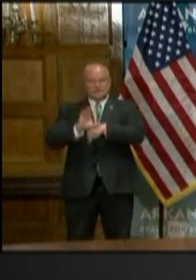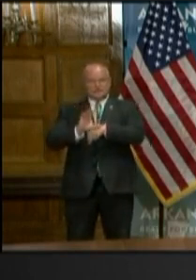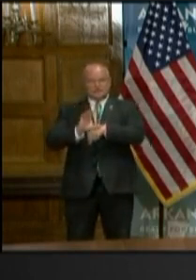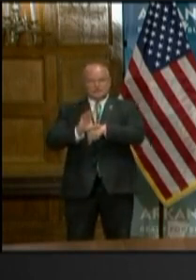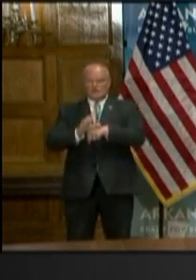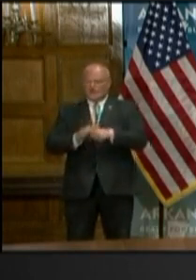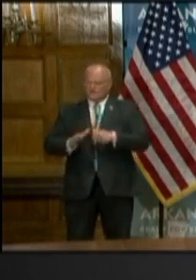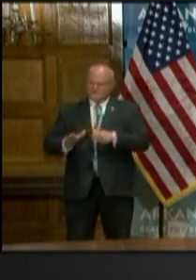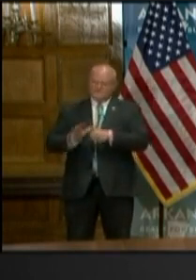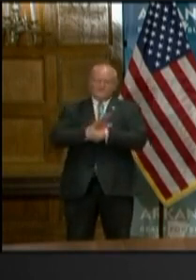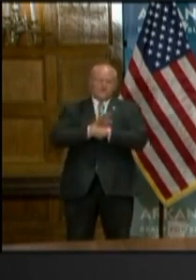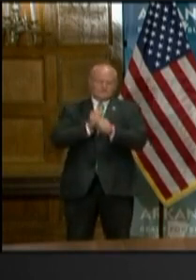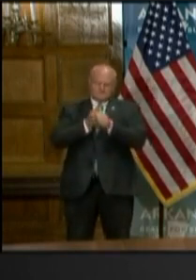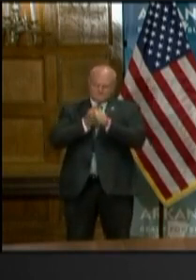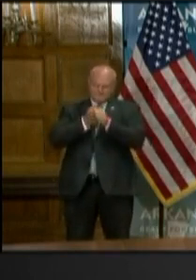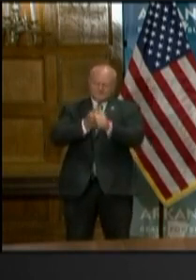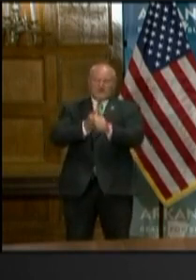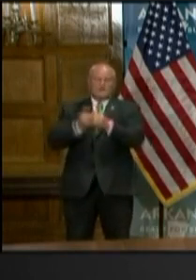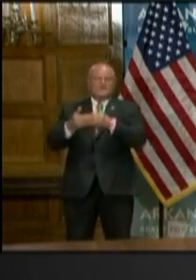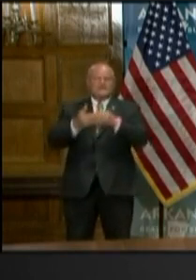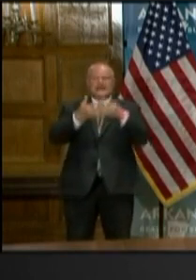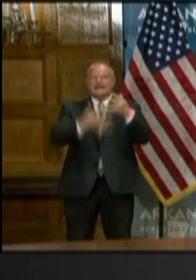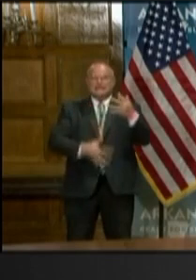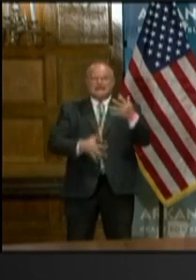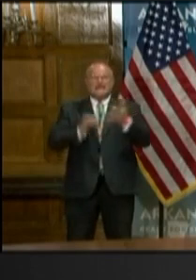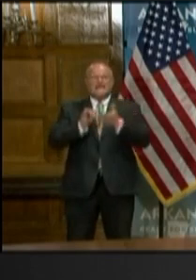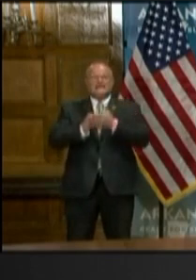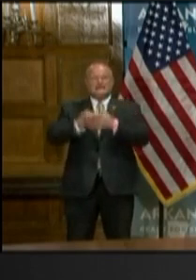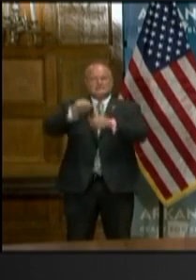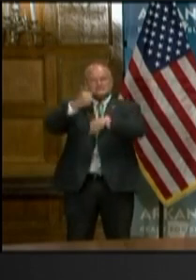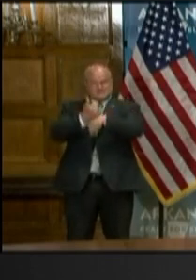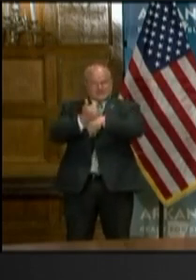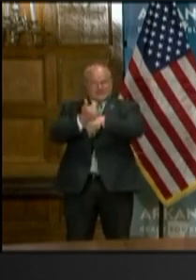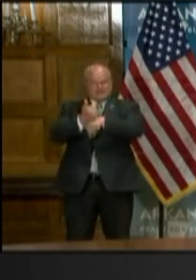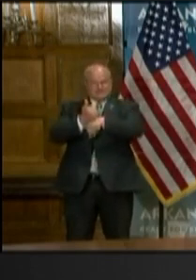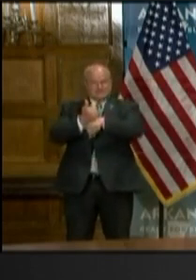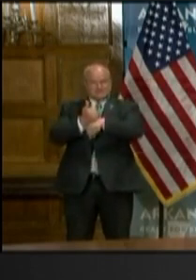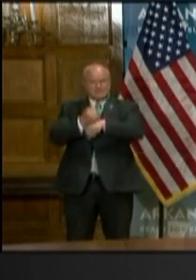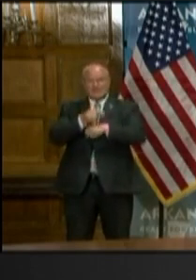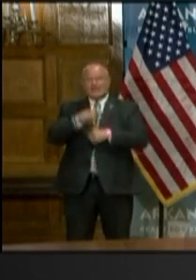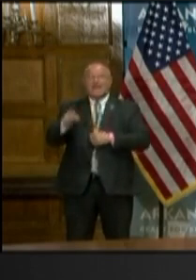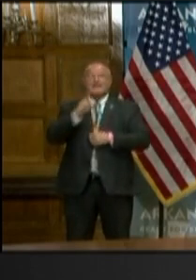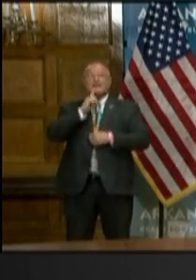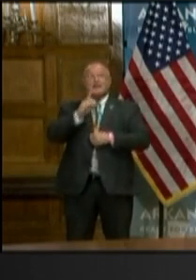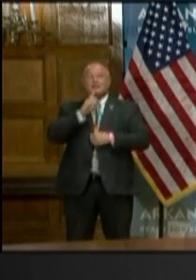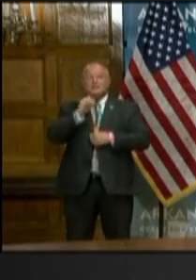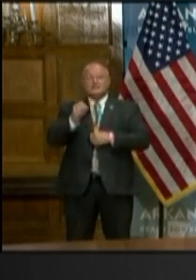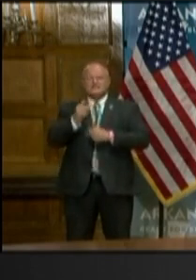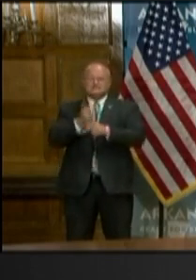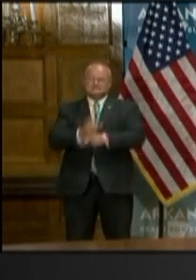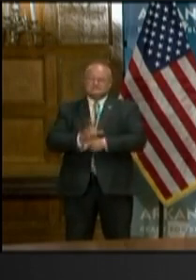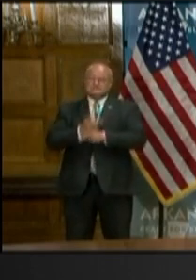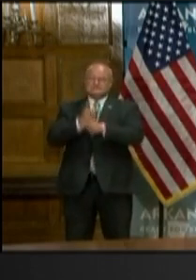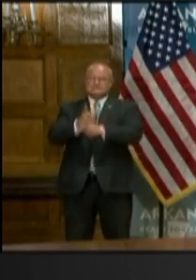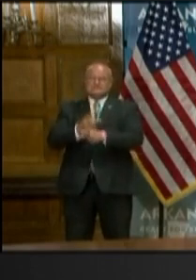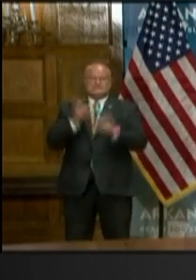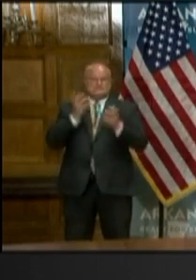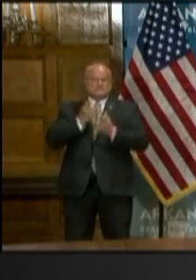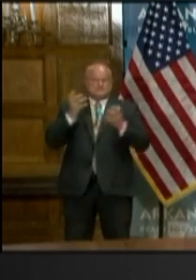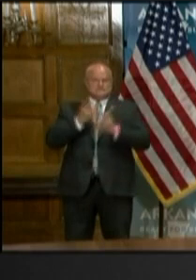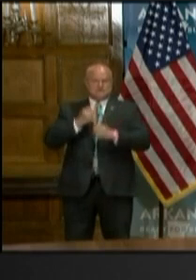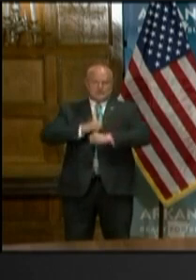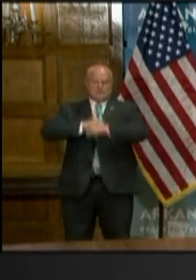are fully following the guidelines that have been presented. They are being so careful